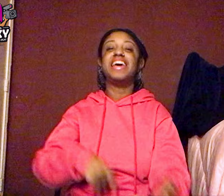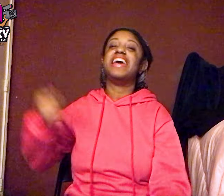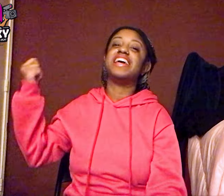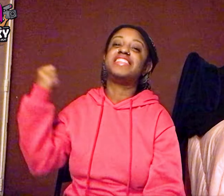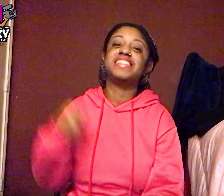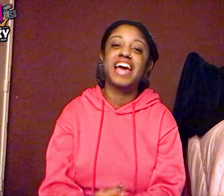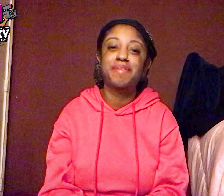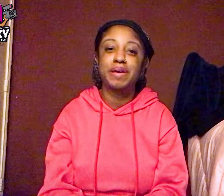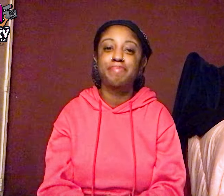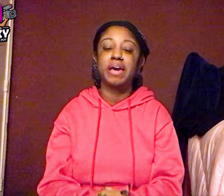Hey, it's your girl, Pinky, P-I-N-K-Y, and I'm so fly. And today, Pink